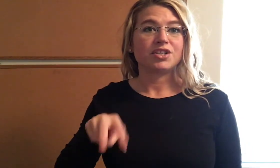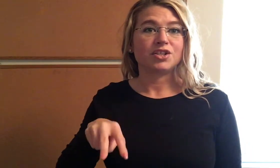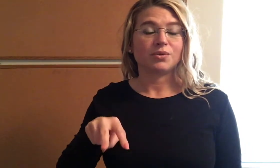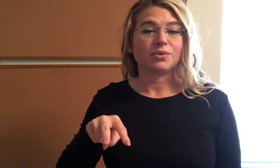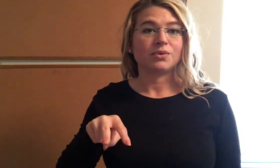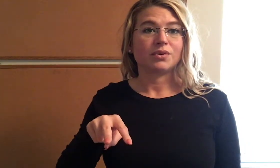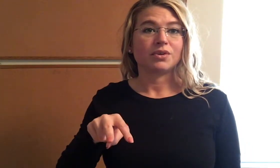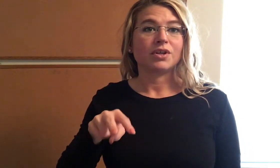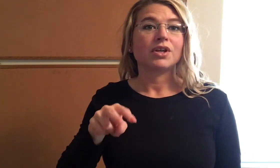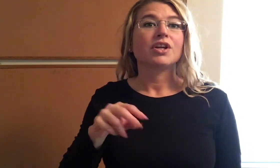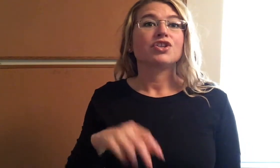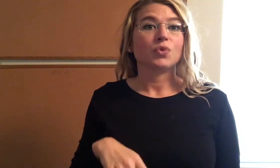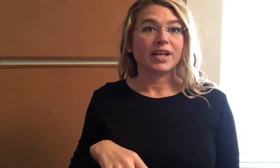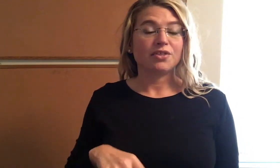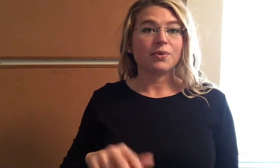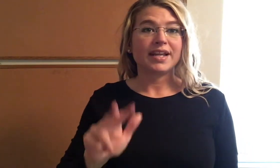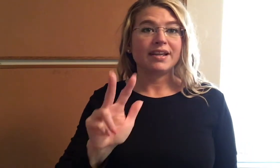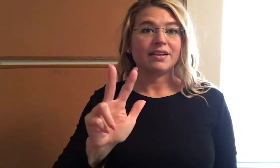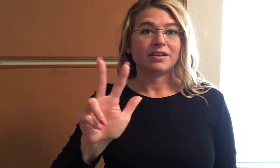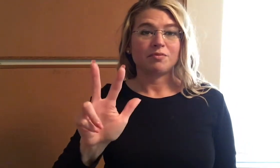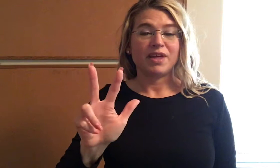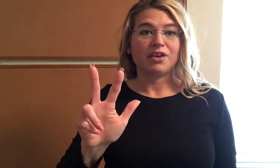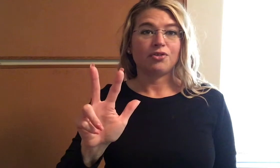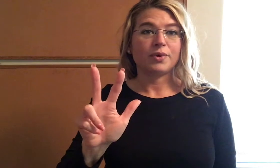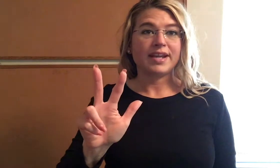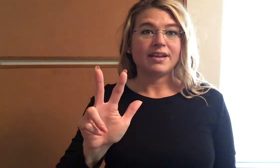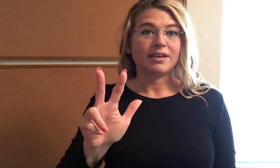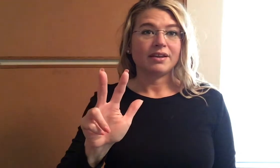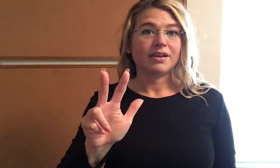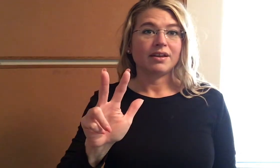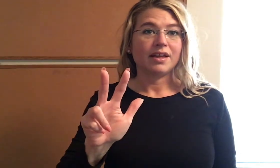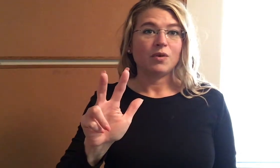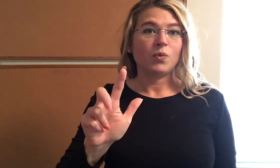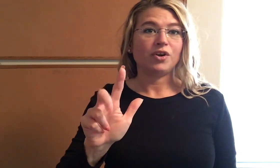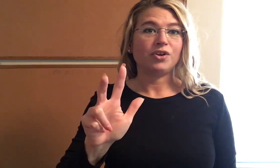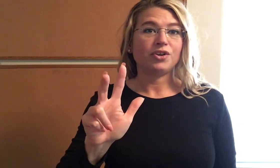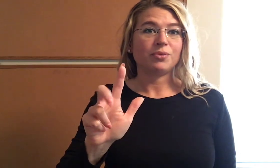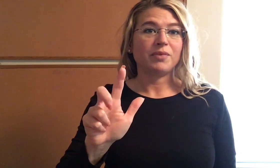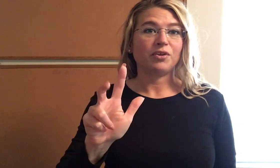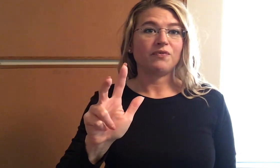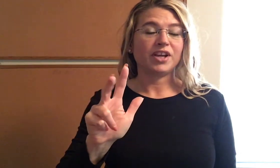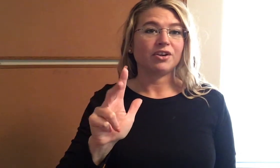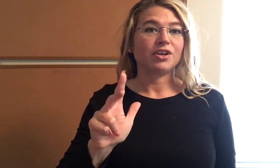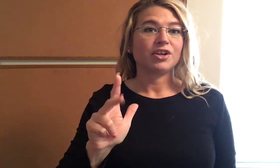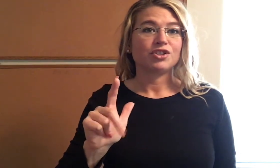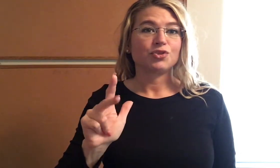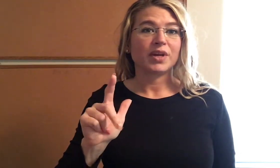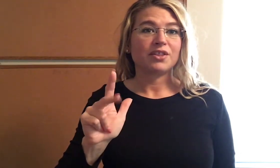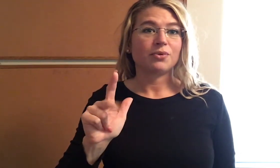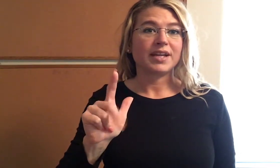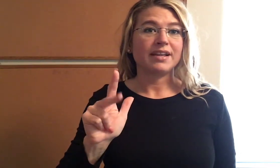22. 23. Make a 3 and wiggle your middle finger. 23.